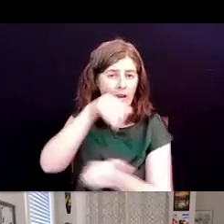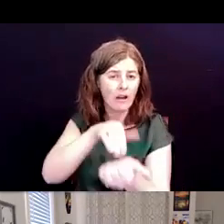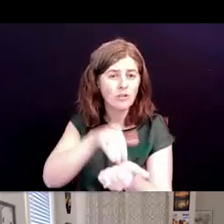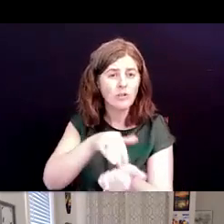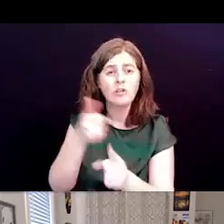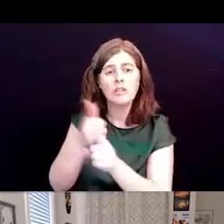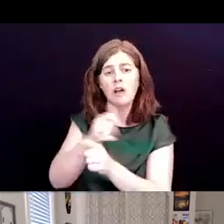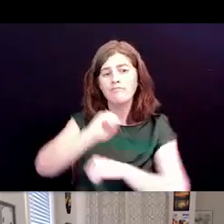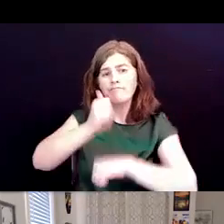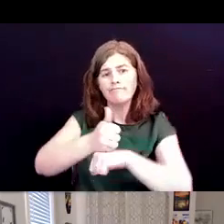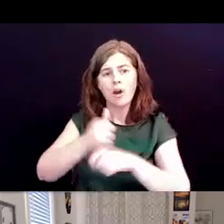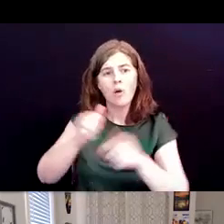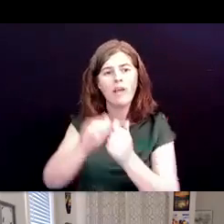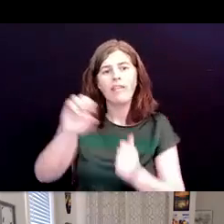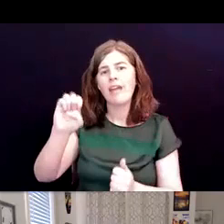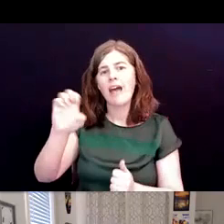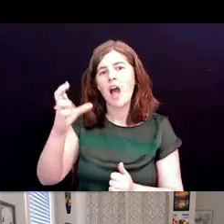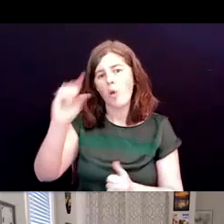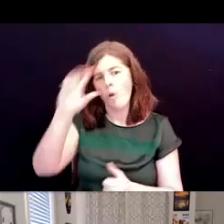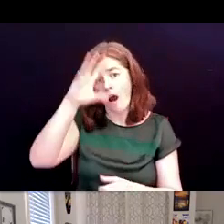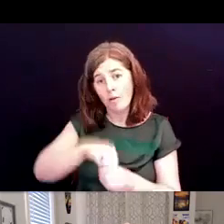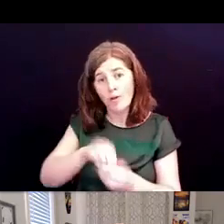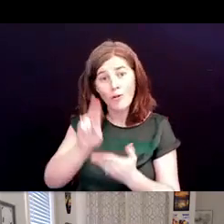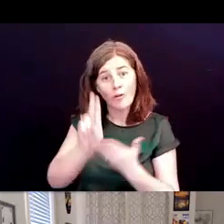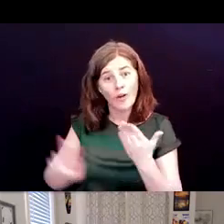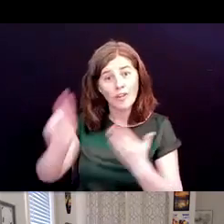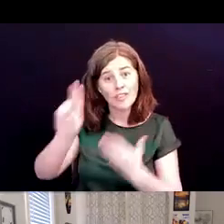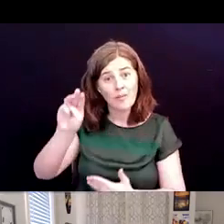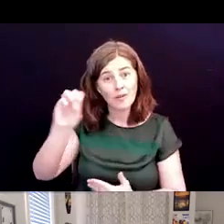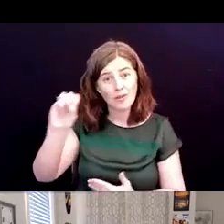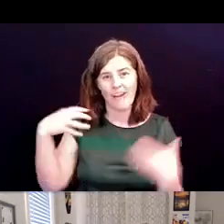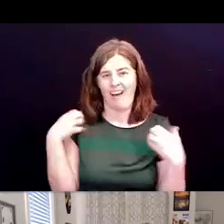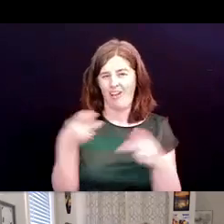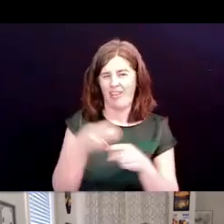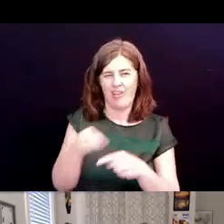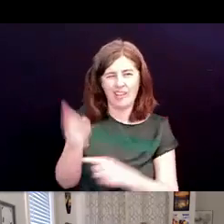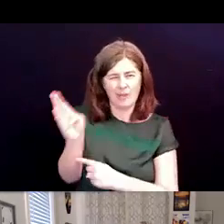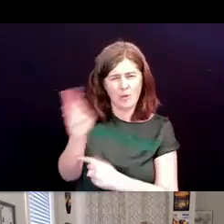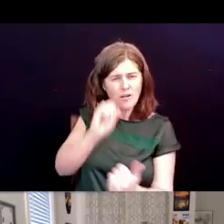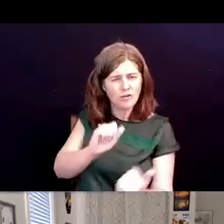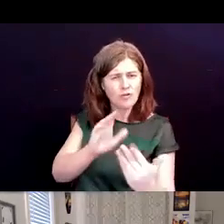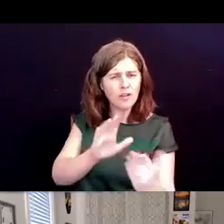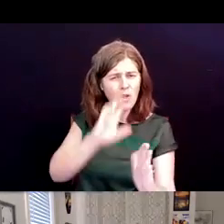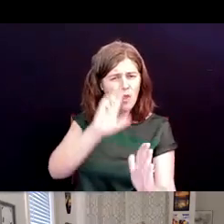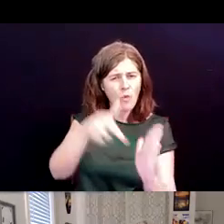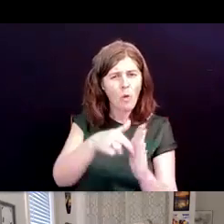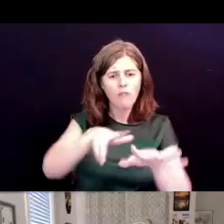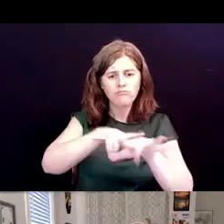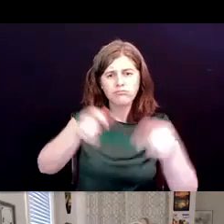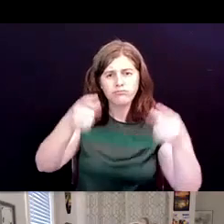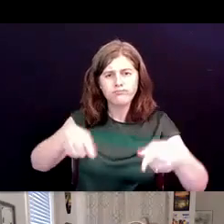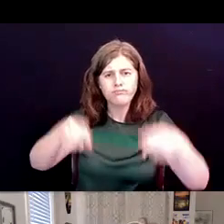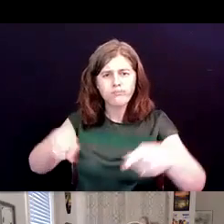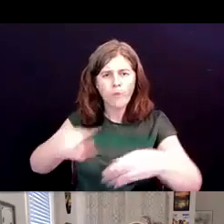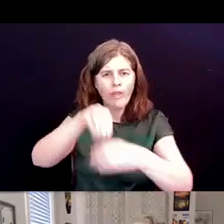Autism, the University of Missouri Healthcare. This presentation will address the role of co-occurring conditions in